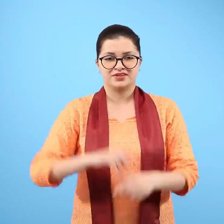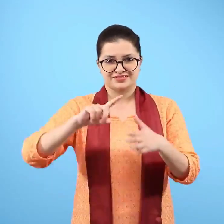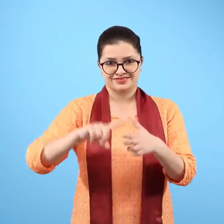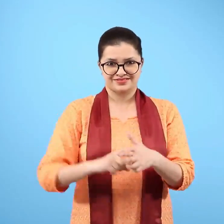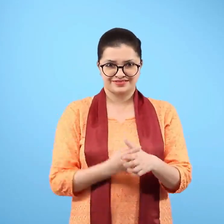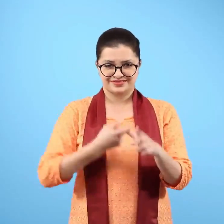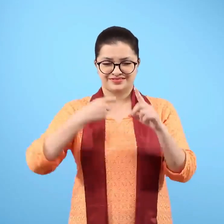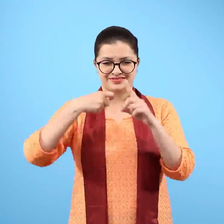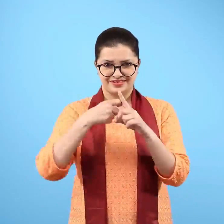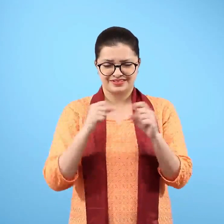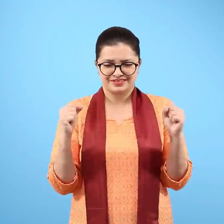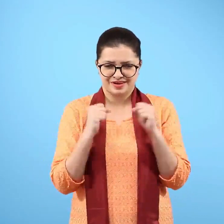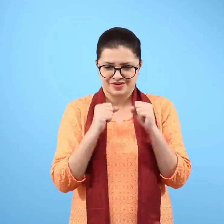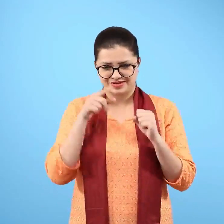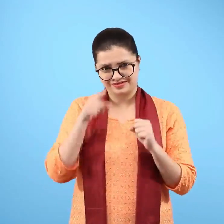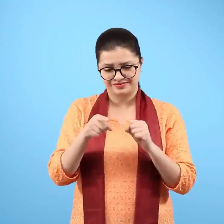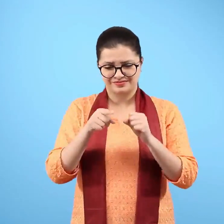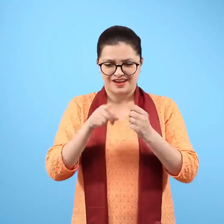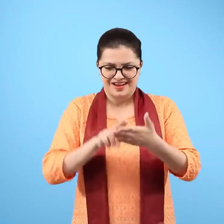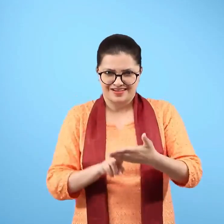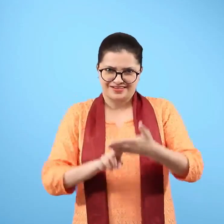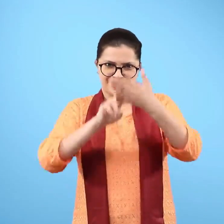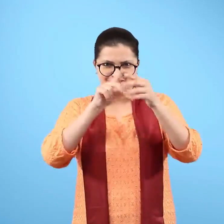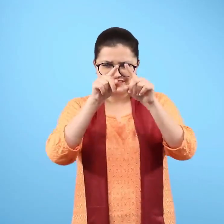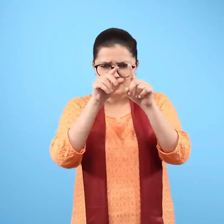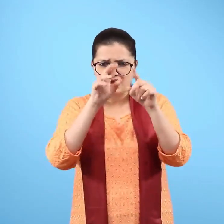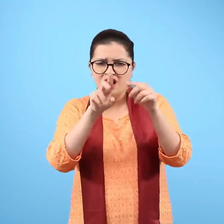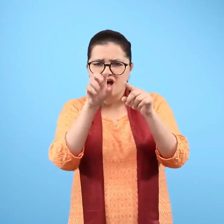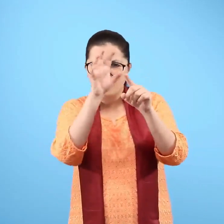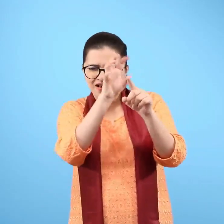Is there any state which is to the north of Jammu and Kashmir?